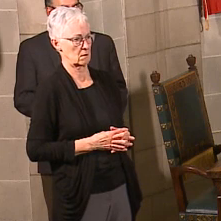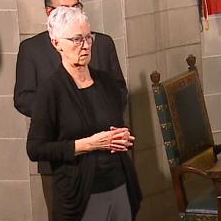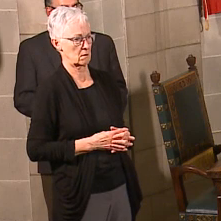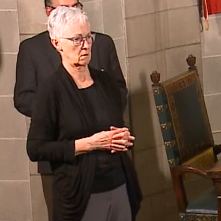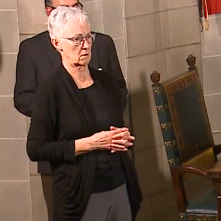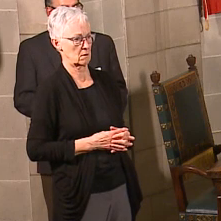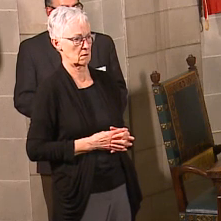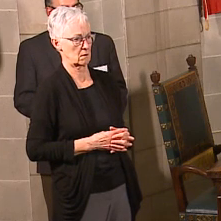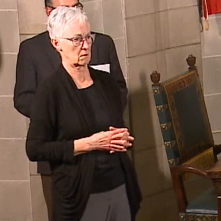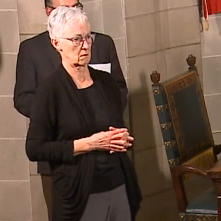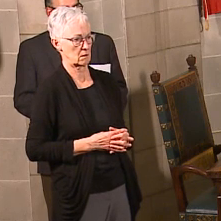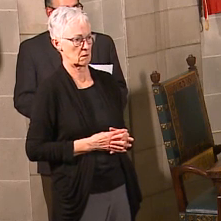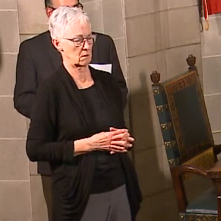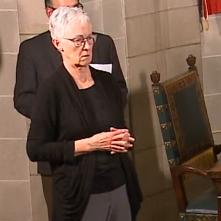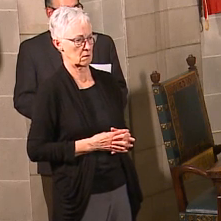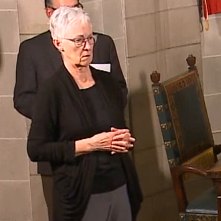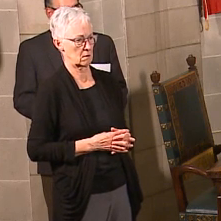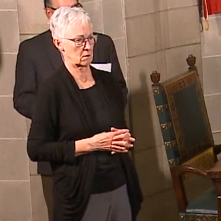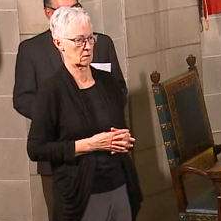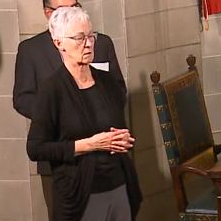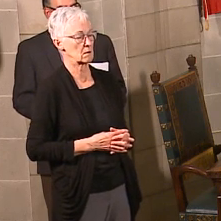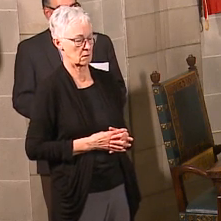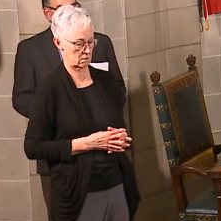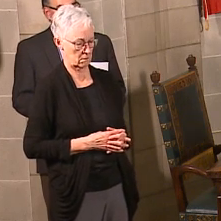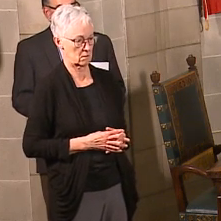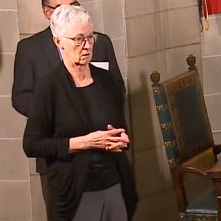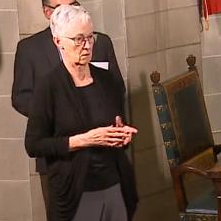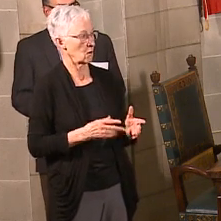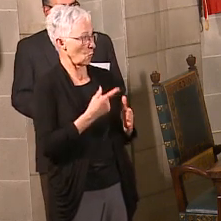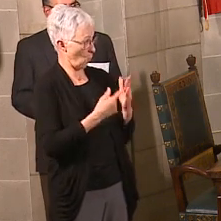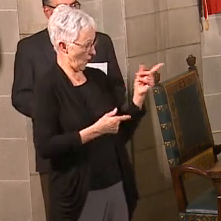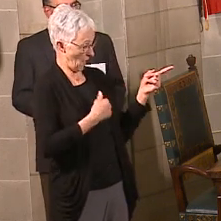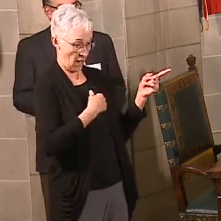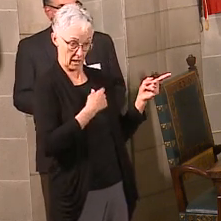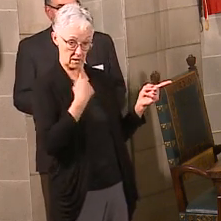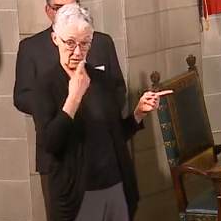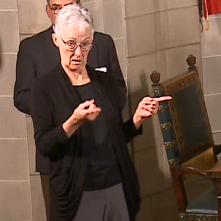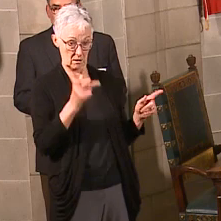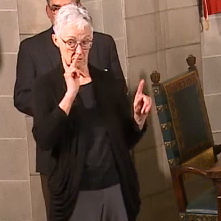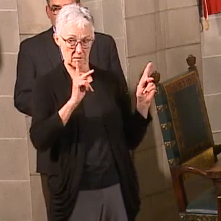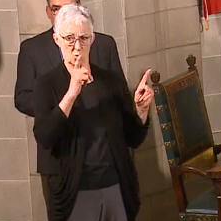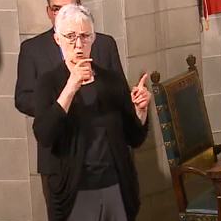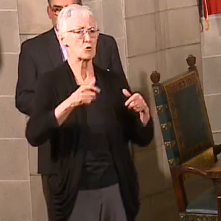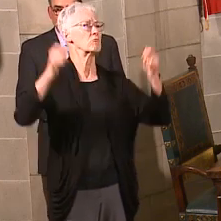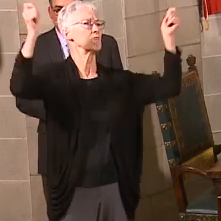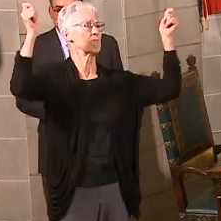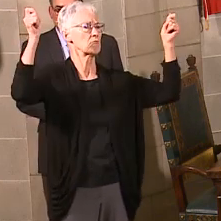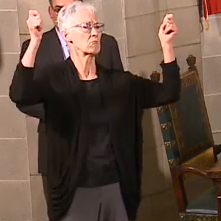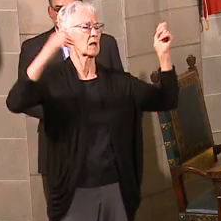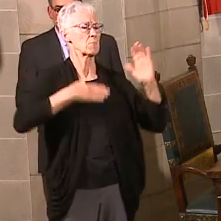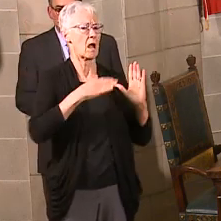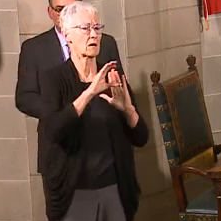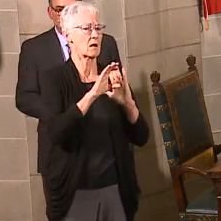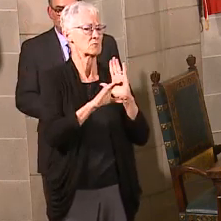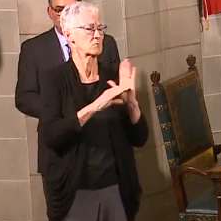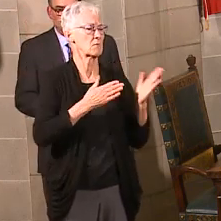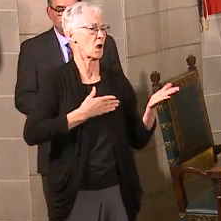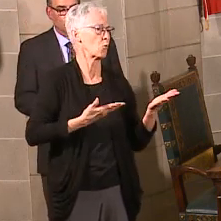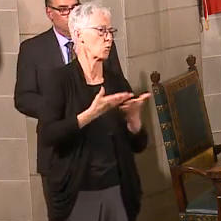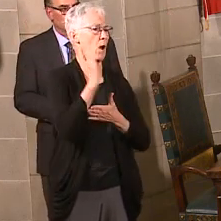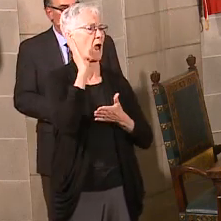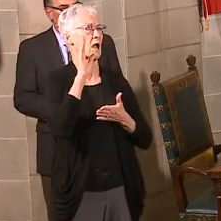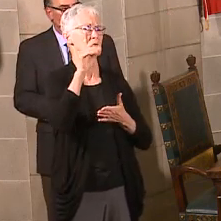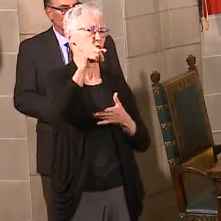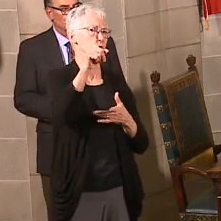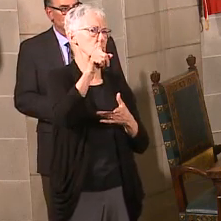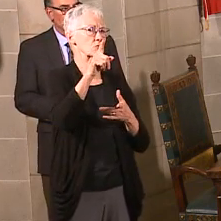rights denied here, we need to reopen? So there's what would I say to people who want to go out in the streets and hold a sign saying my constitutional rights are being violated? I would say